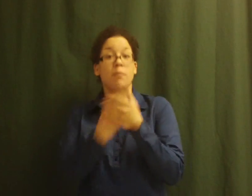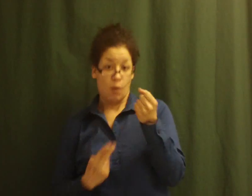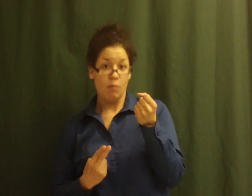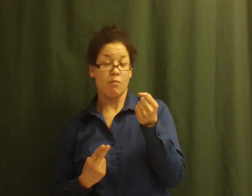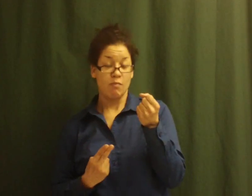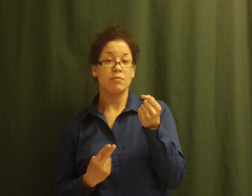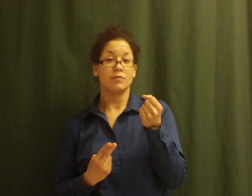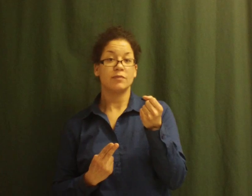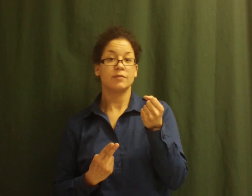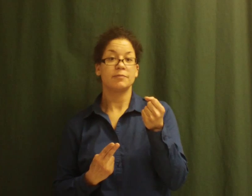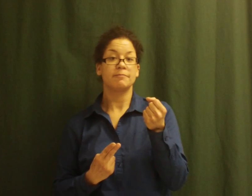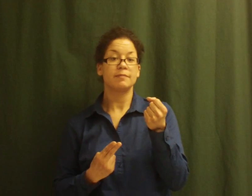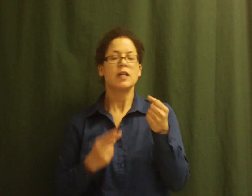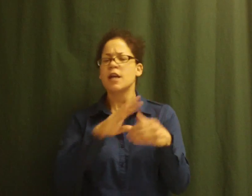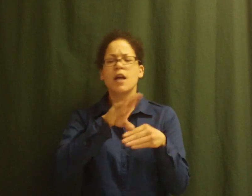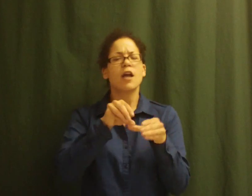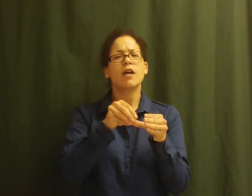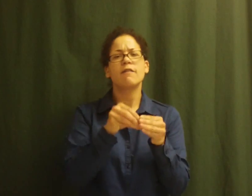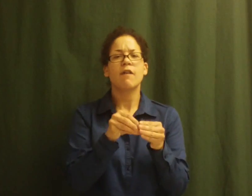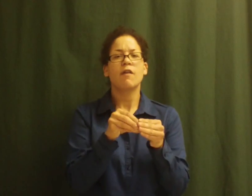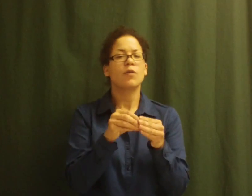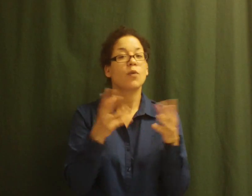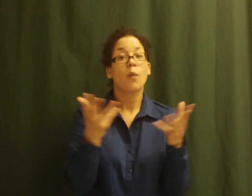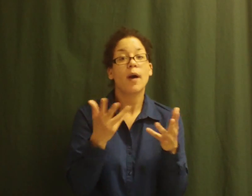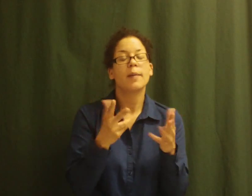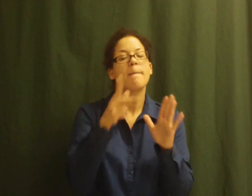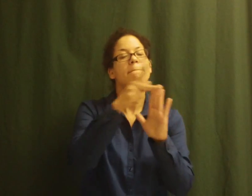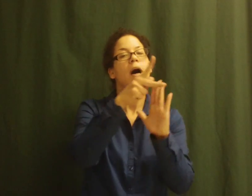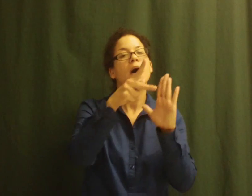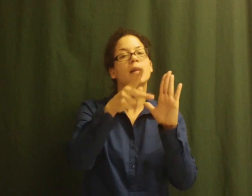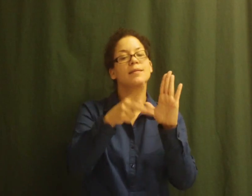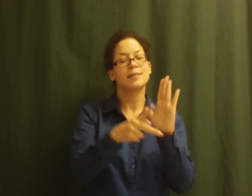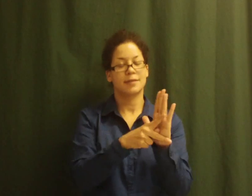policy are distributed among a group.